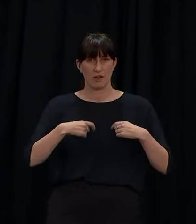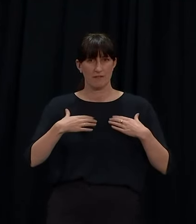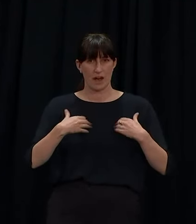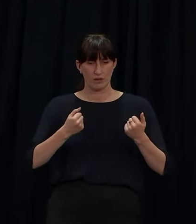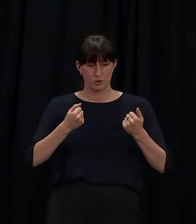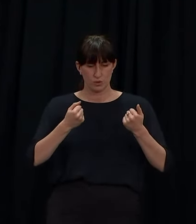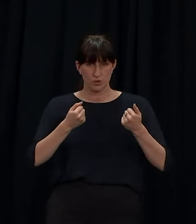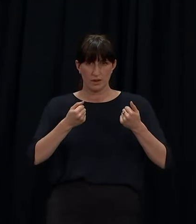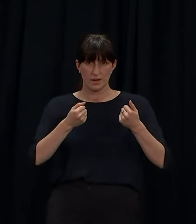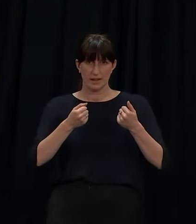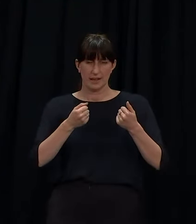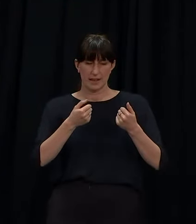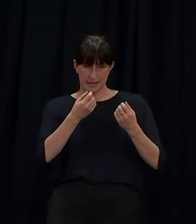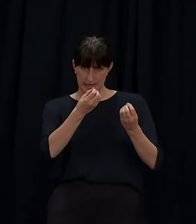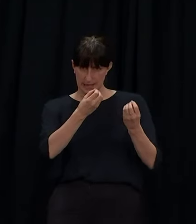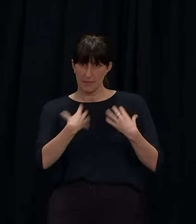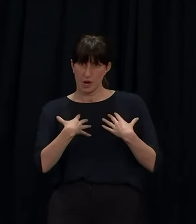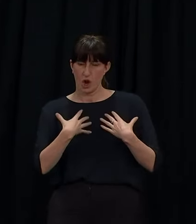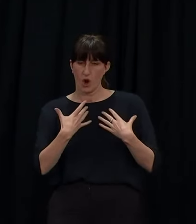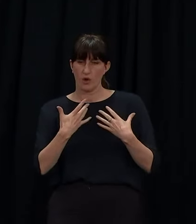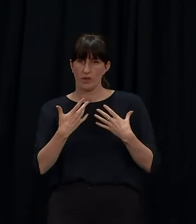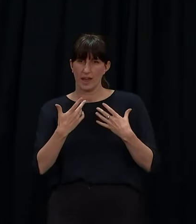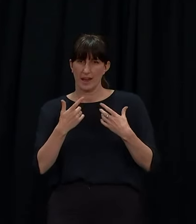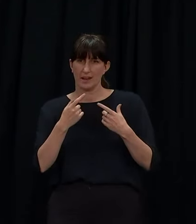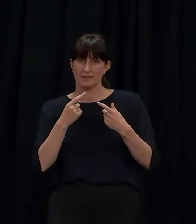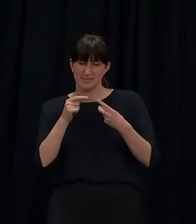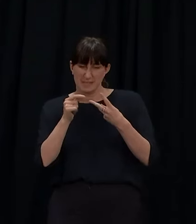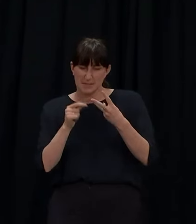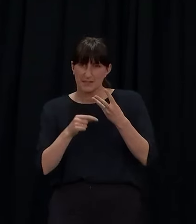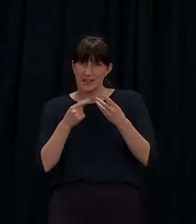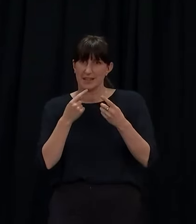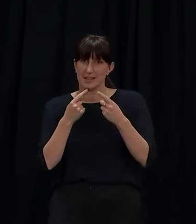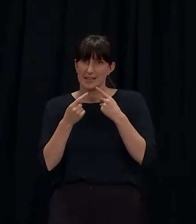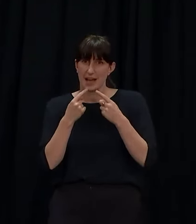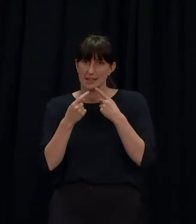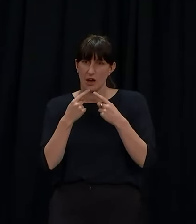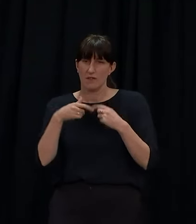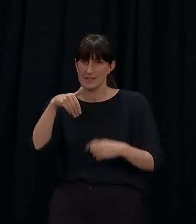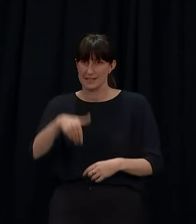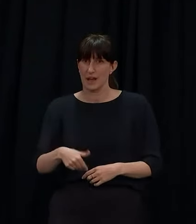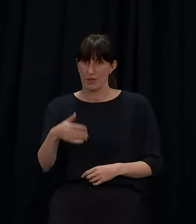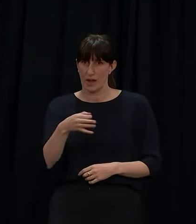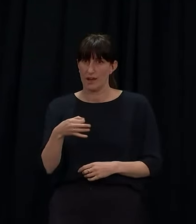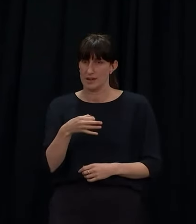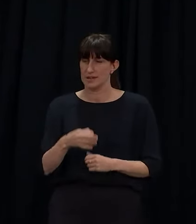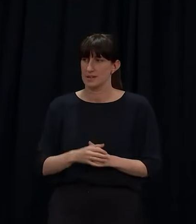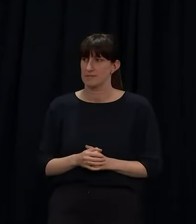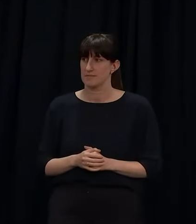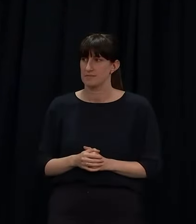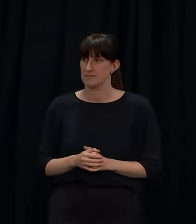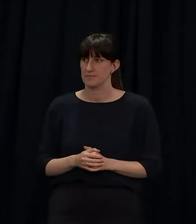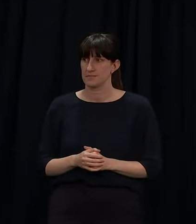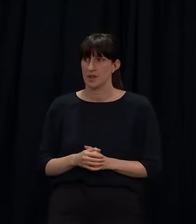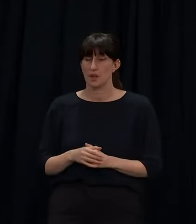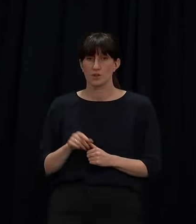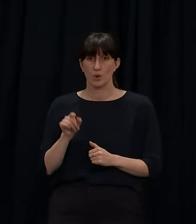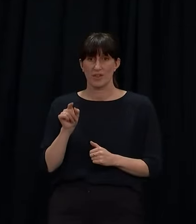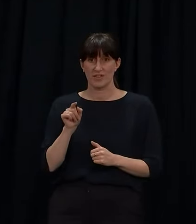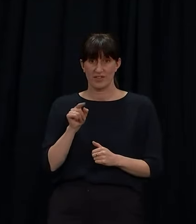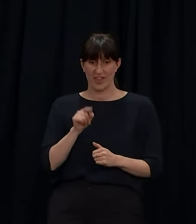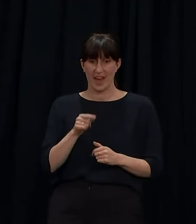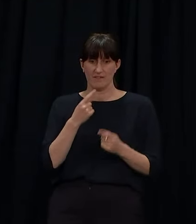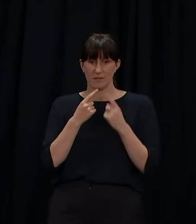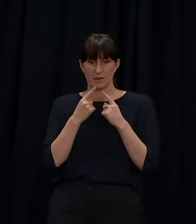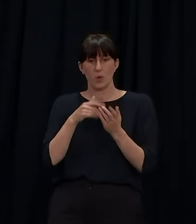address listed in the South Island. Yes, we can provide that data. Yeah, and that's data that we will look at as we consider our decisions, for instance, on